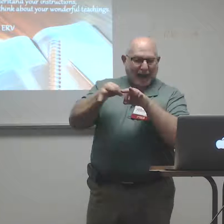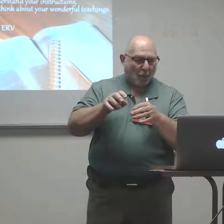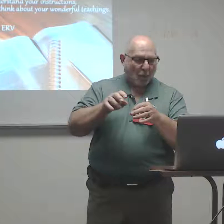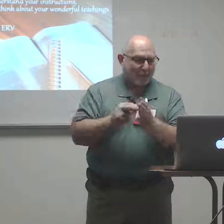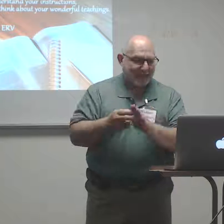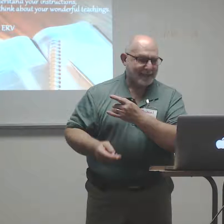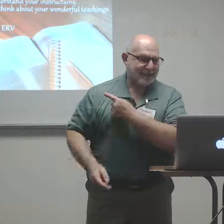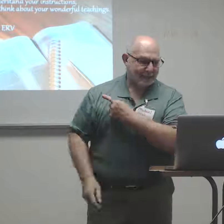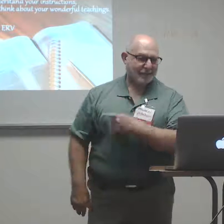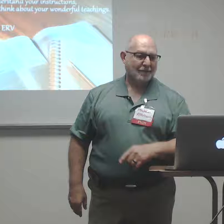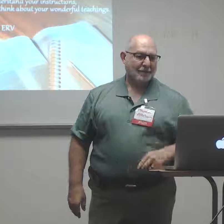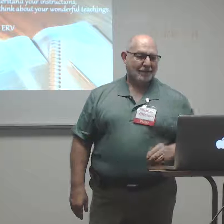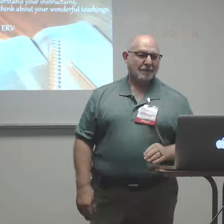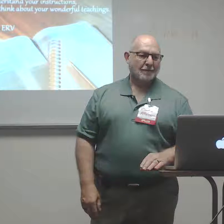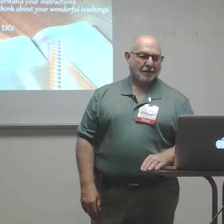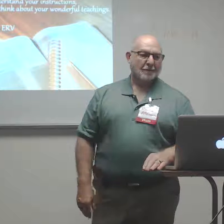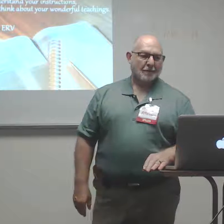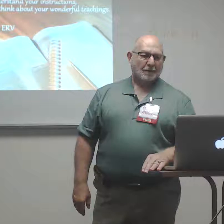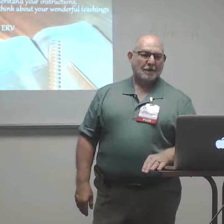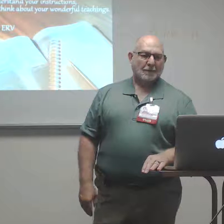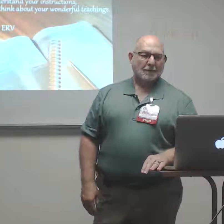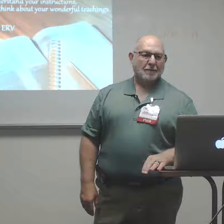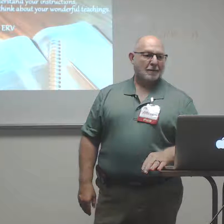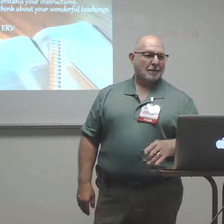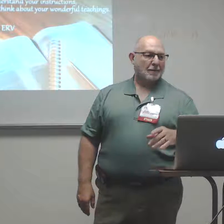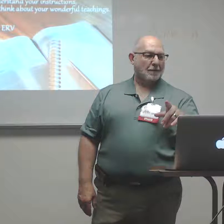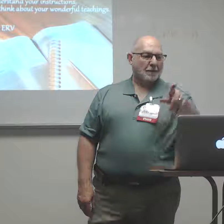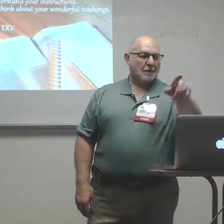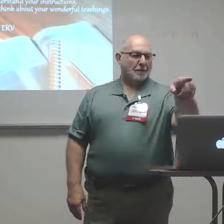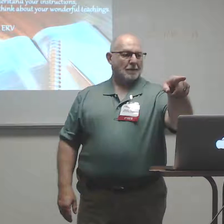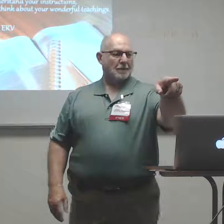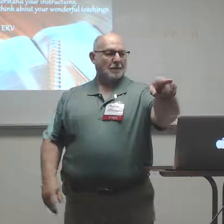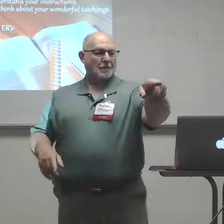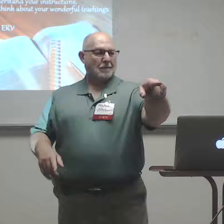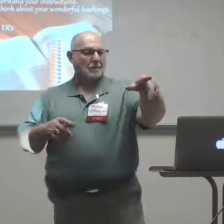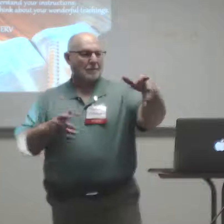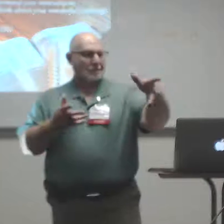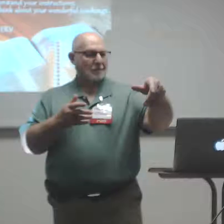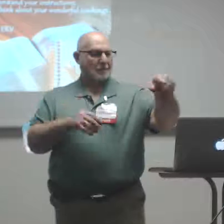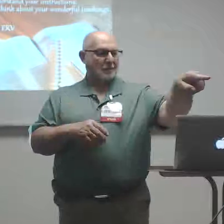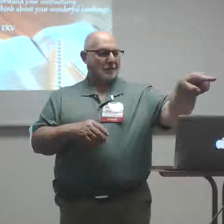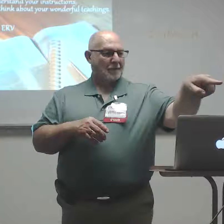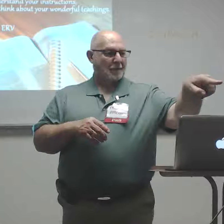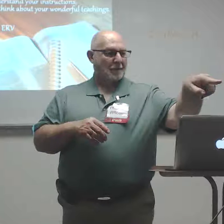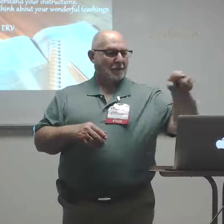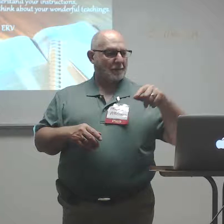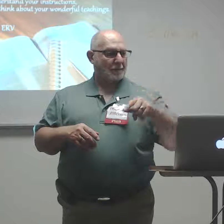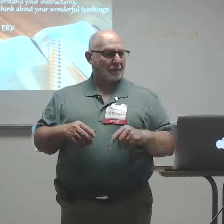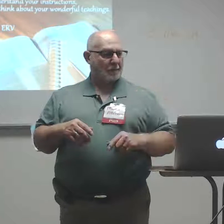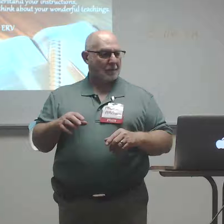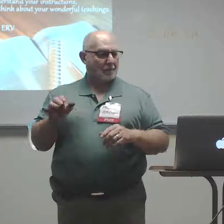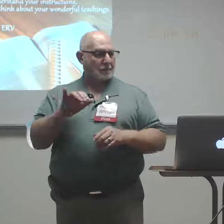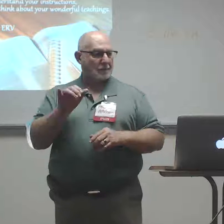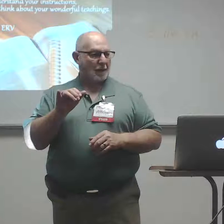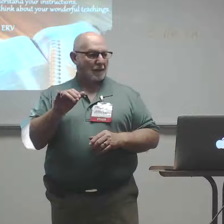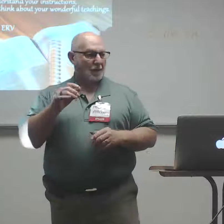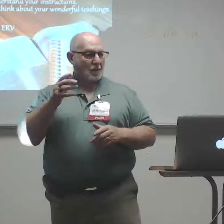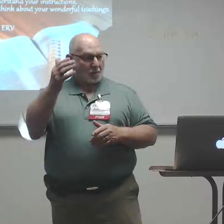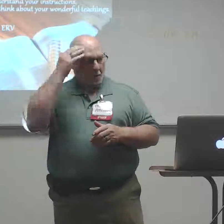I use one verse, and I'll just explain exactly what it means. Miss Jordan says,